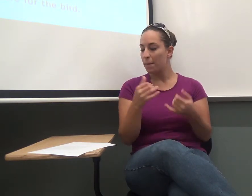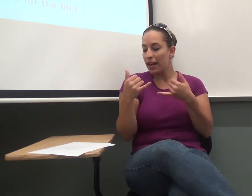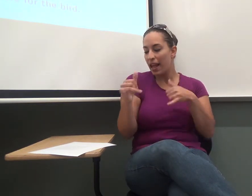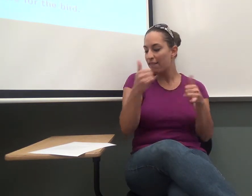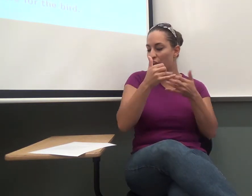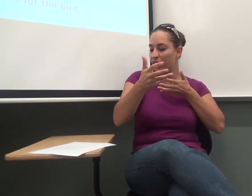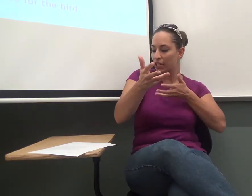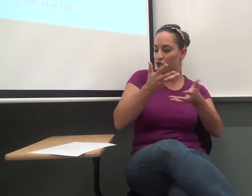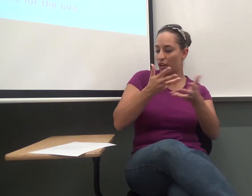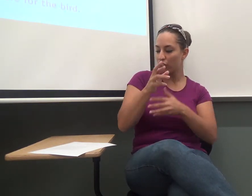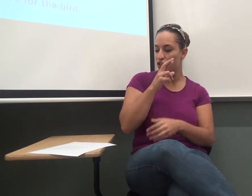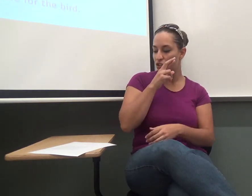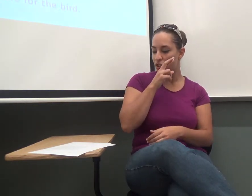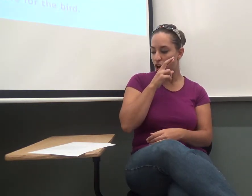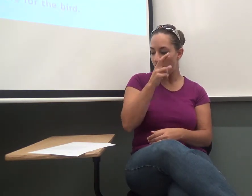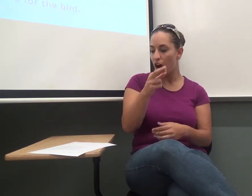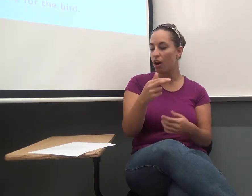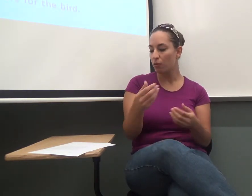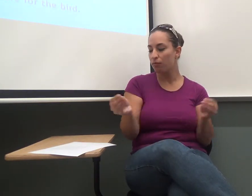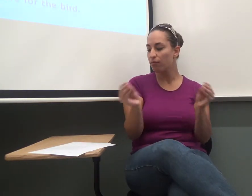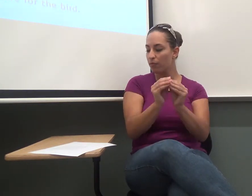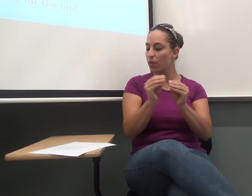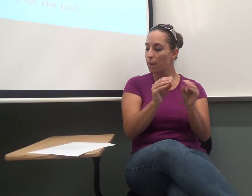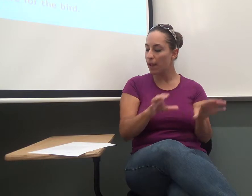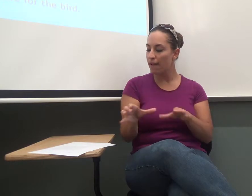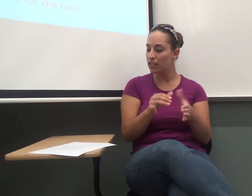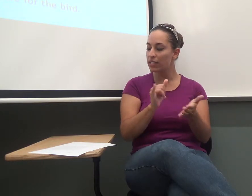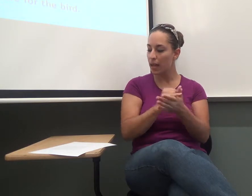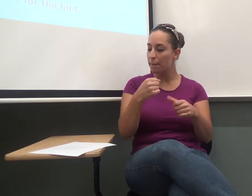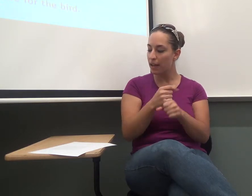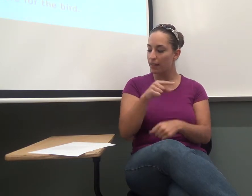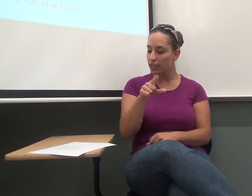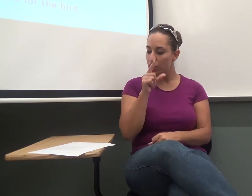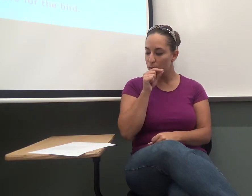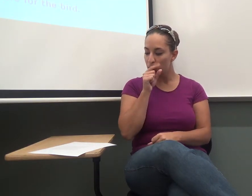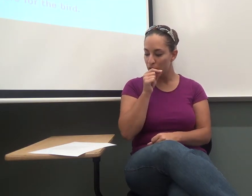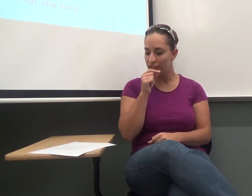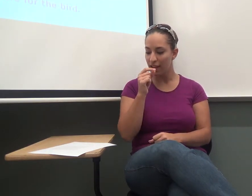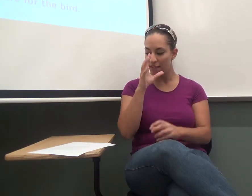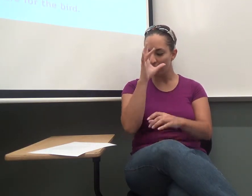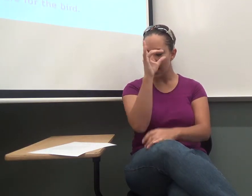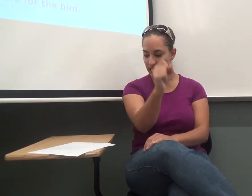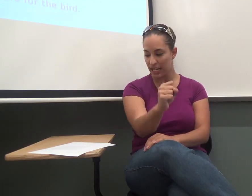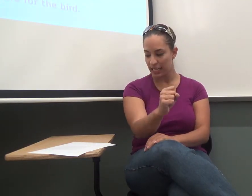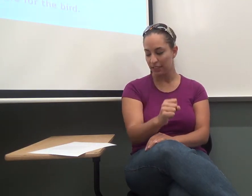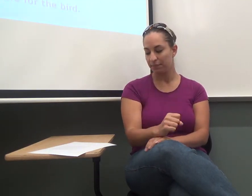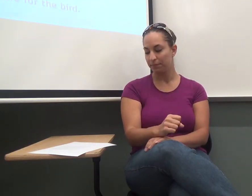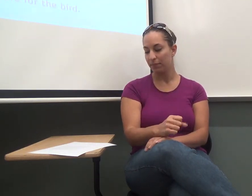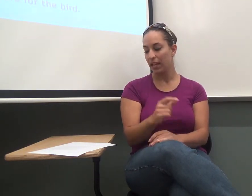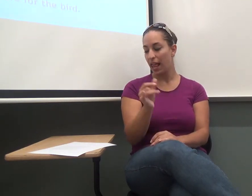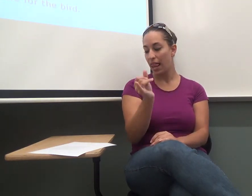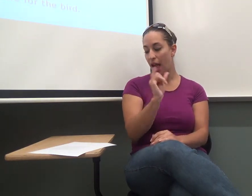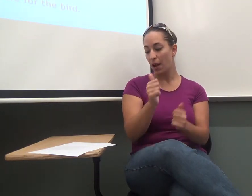cockatiels love to have their heads scratched behind their long crest feathers. If a family chooses a